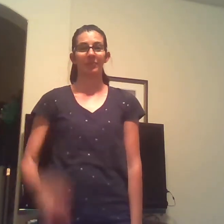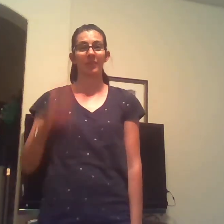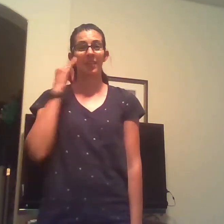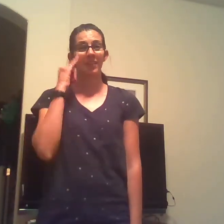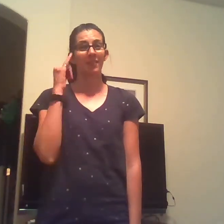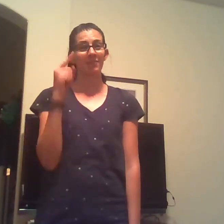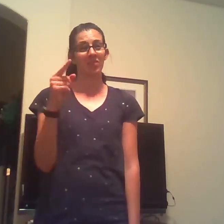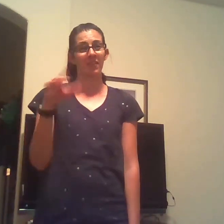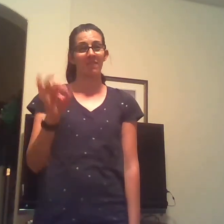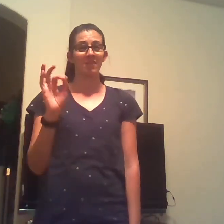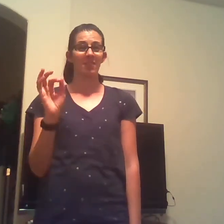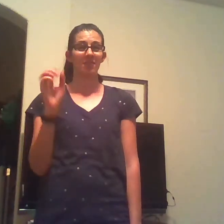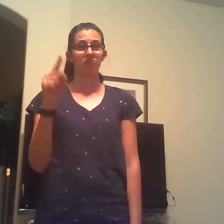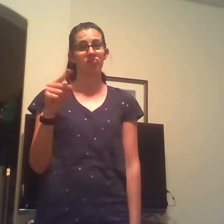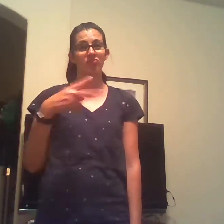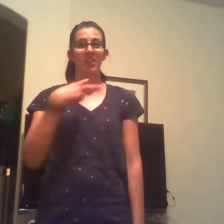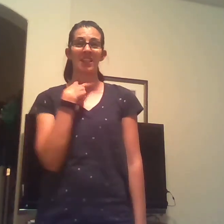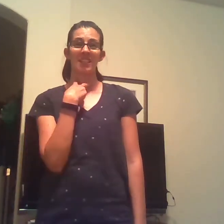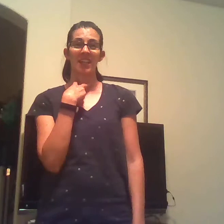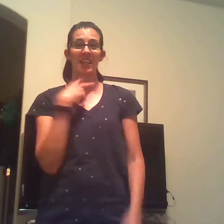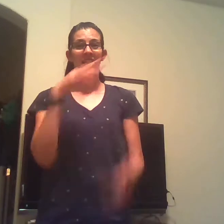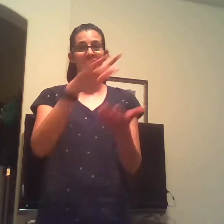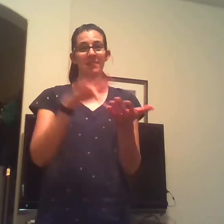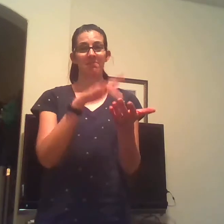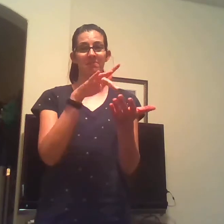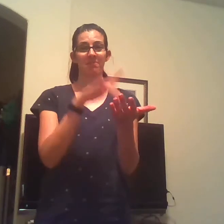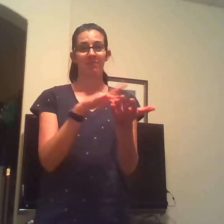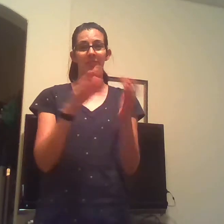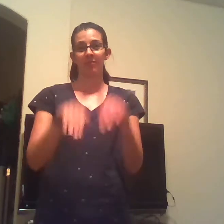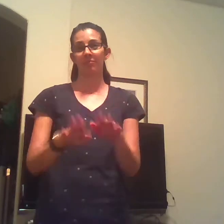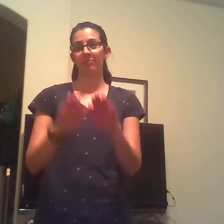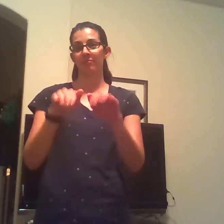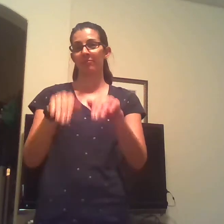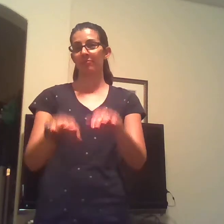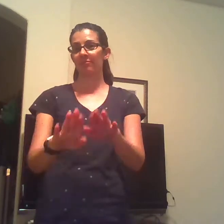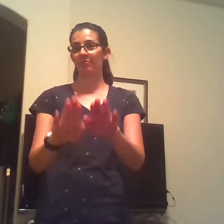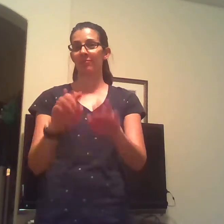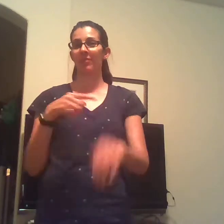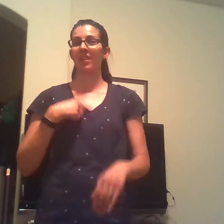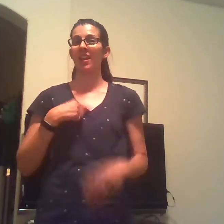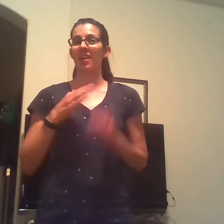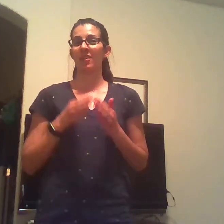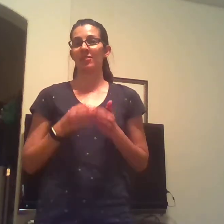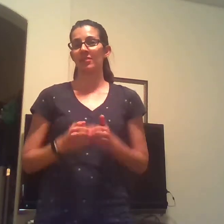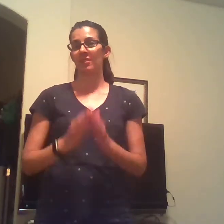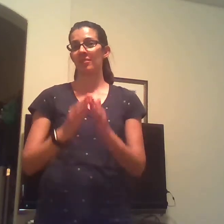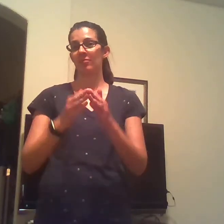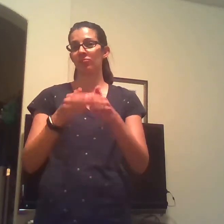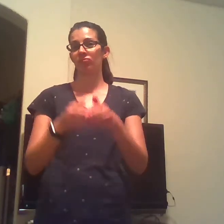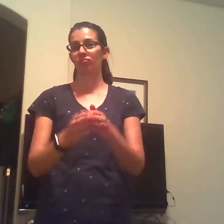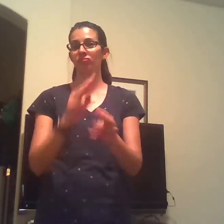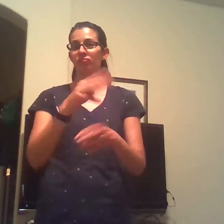If you ever find yourself stuck in the middle of the sea, I'll sail the world